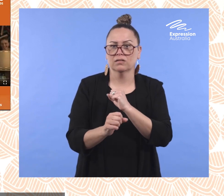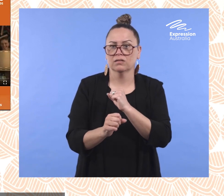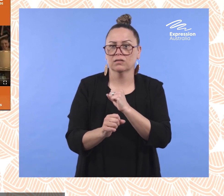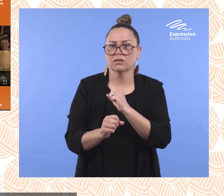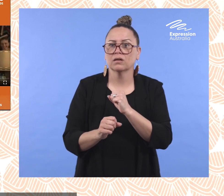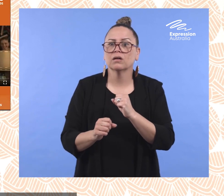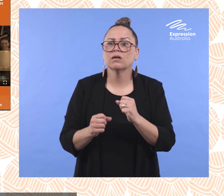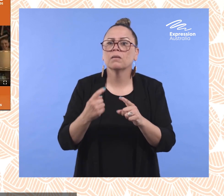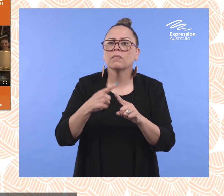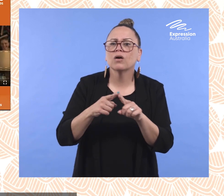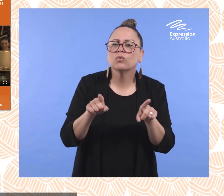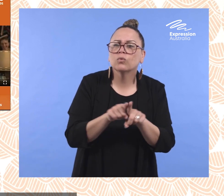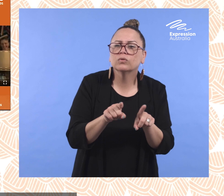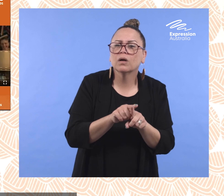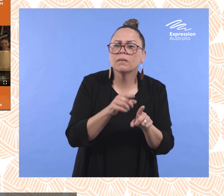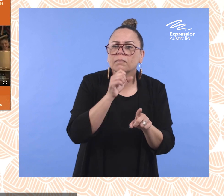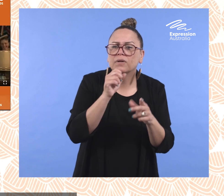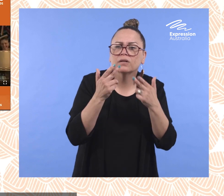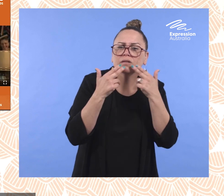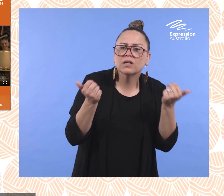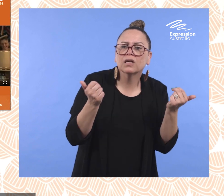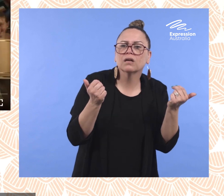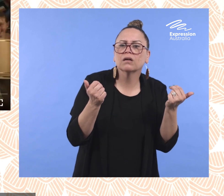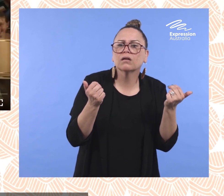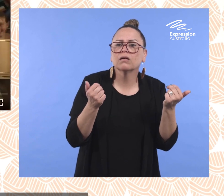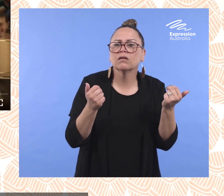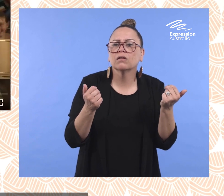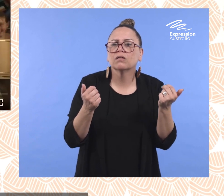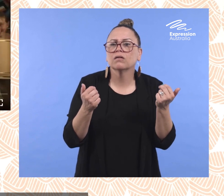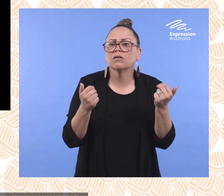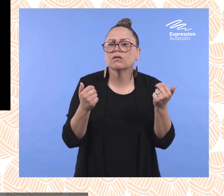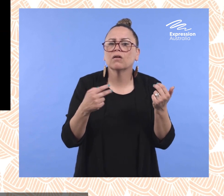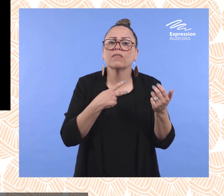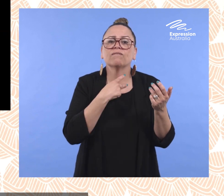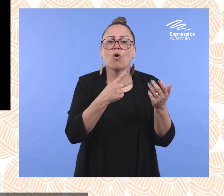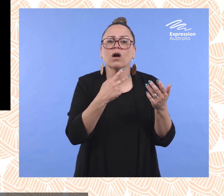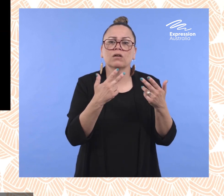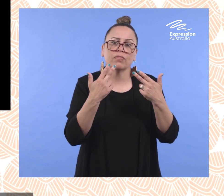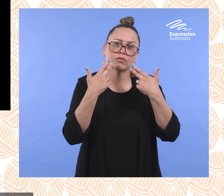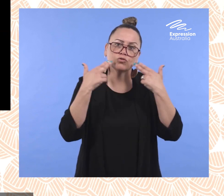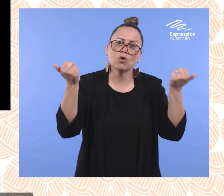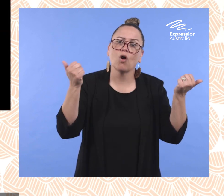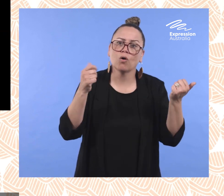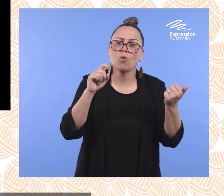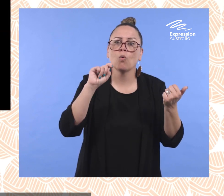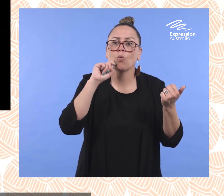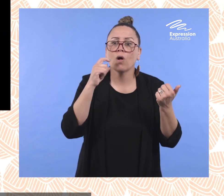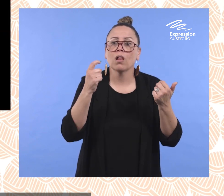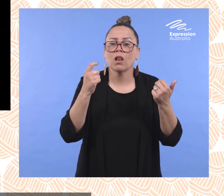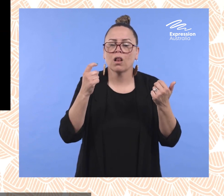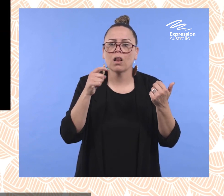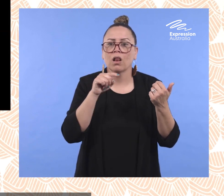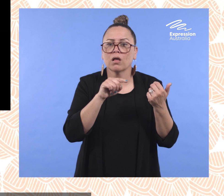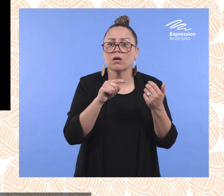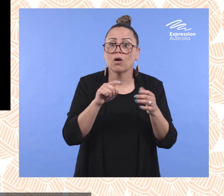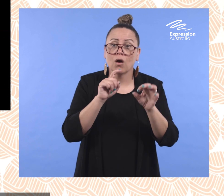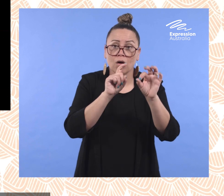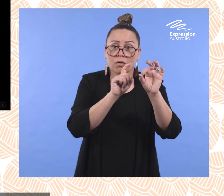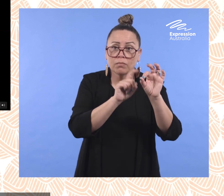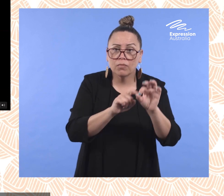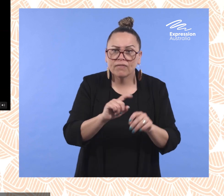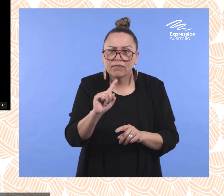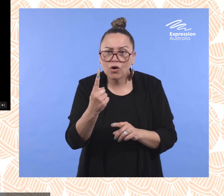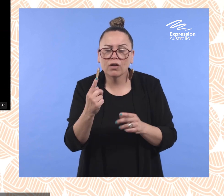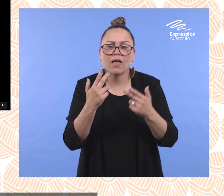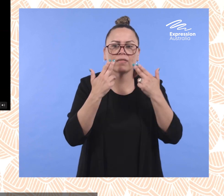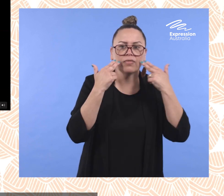and Mitch Tambo singing the voice. Aunty Munya, we're going to go back to the Mitch Tambo one. Yeah, but are you going to do the poll first? And